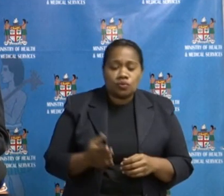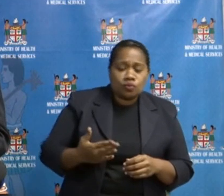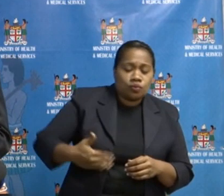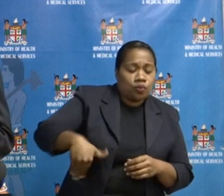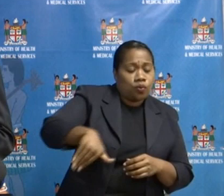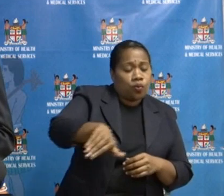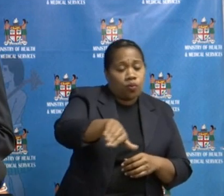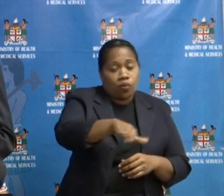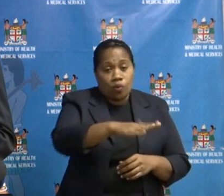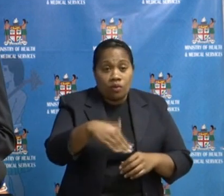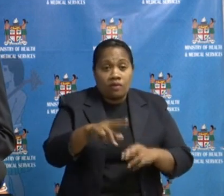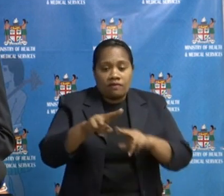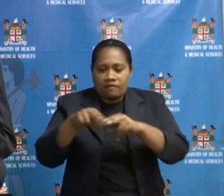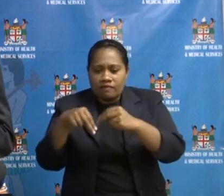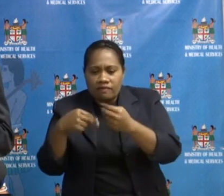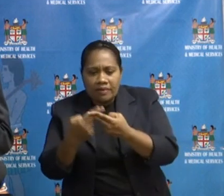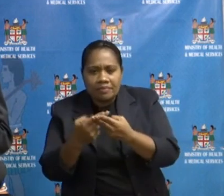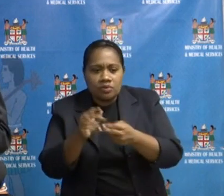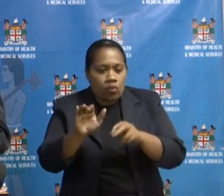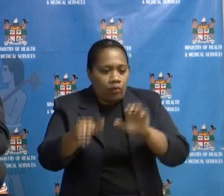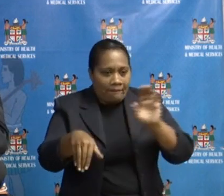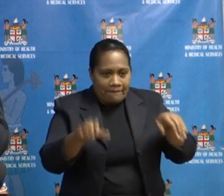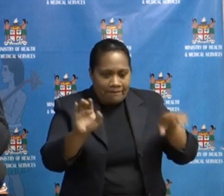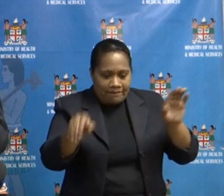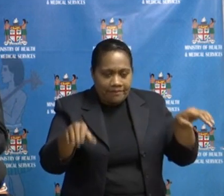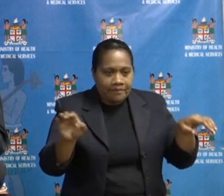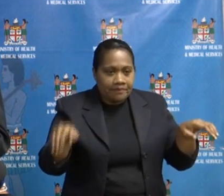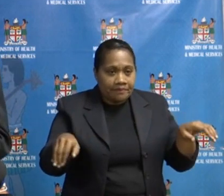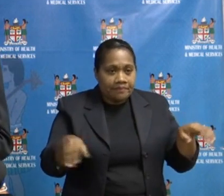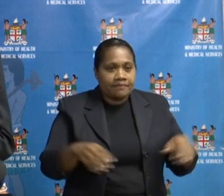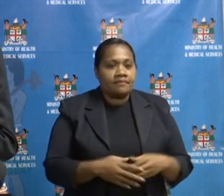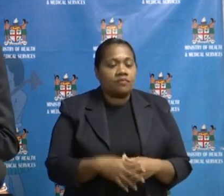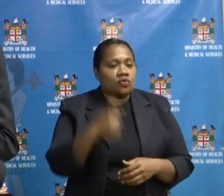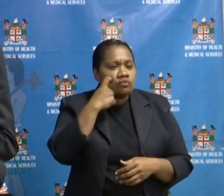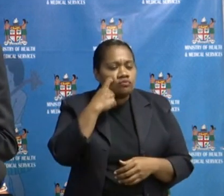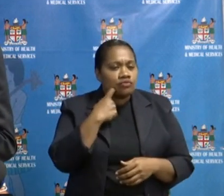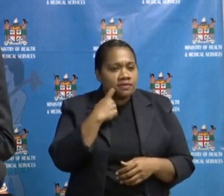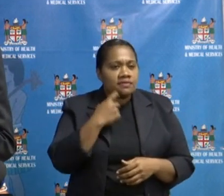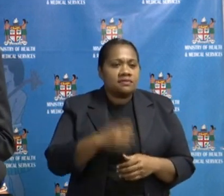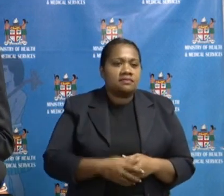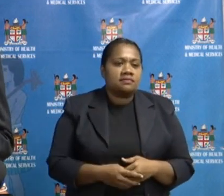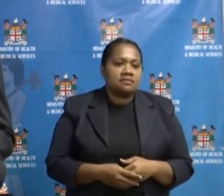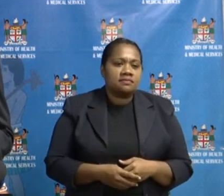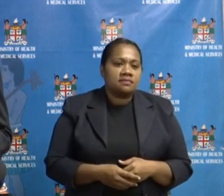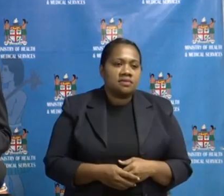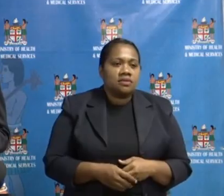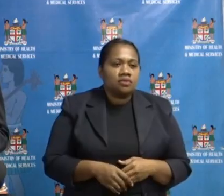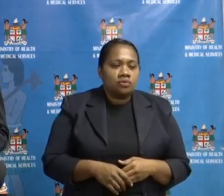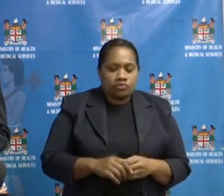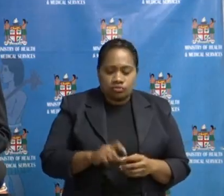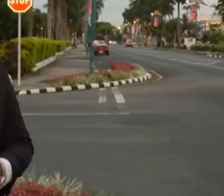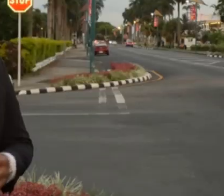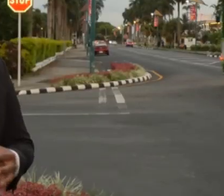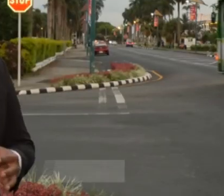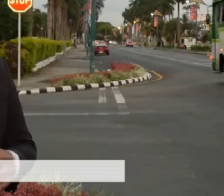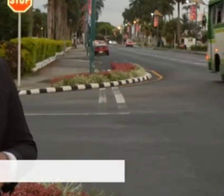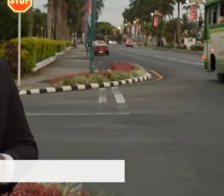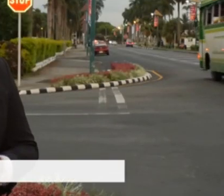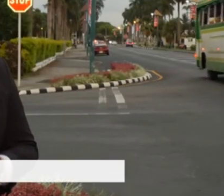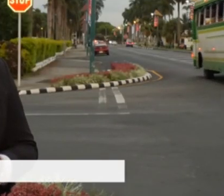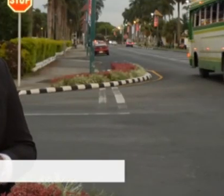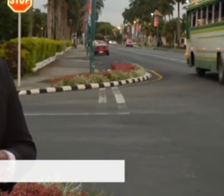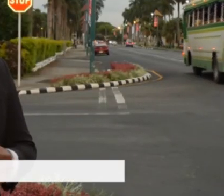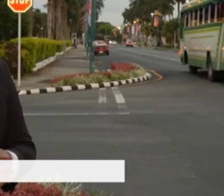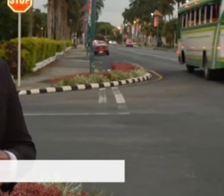family, every home, to try and undertake the surveillance and the screening program. Dr.